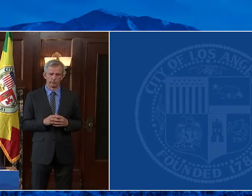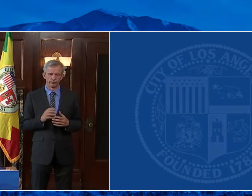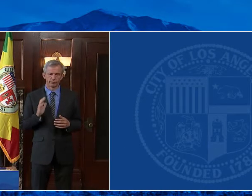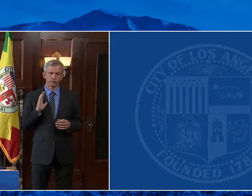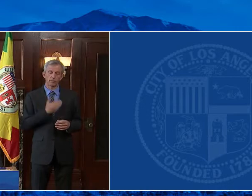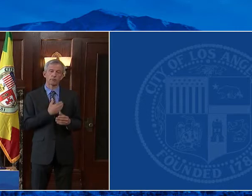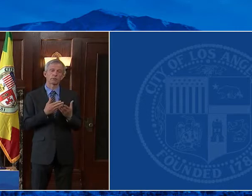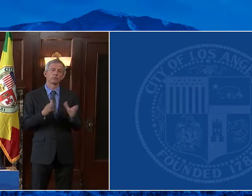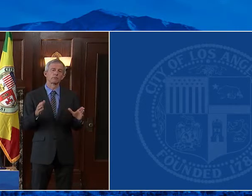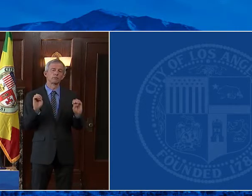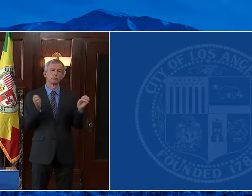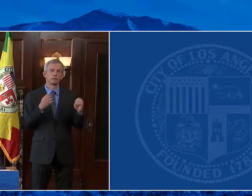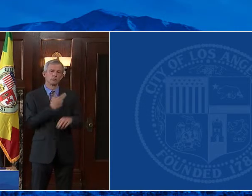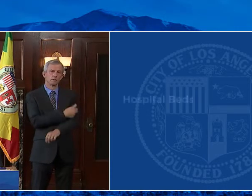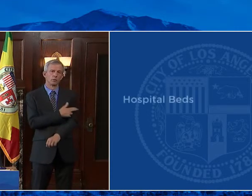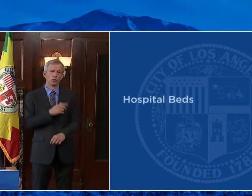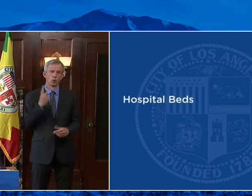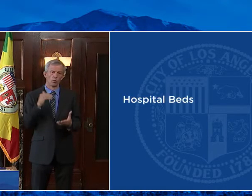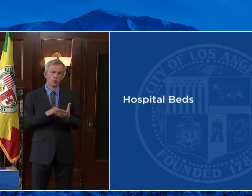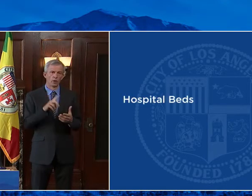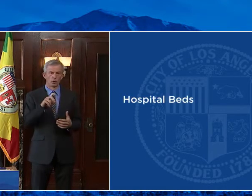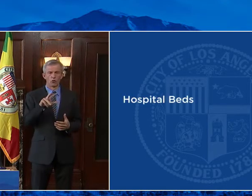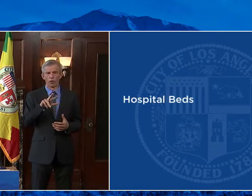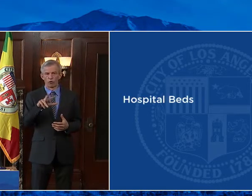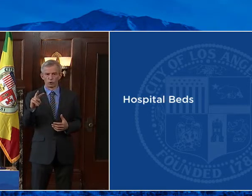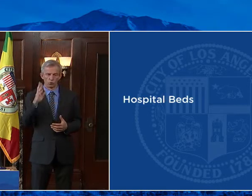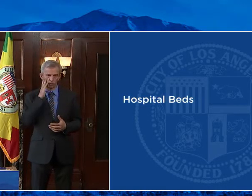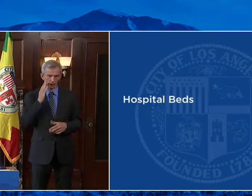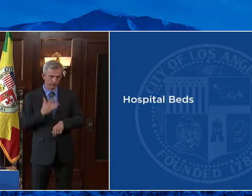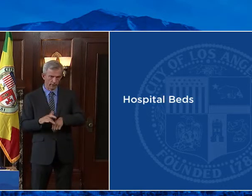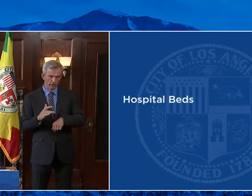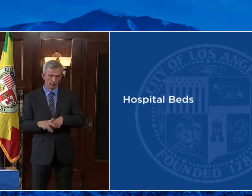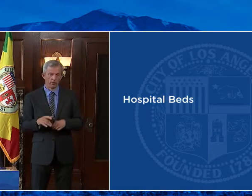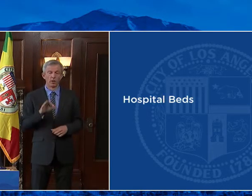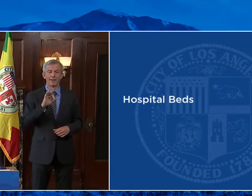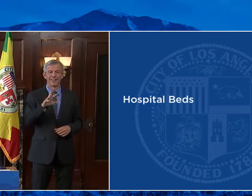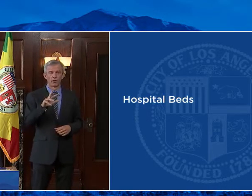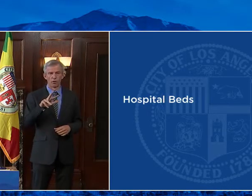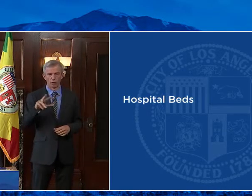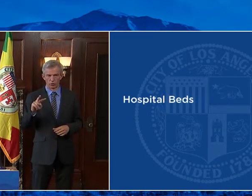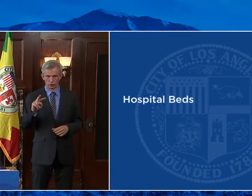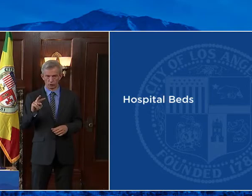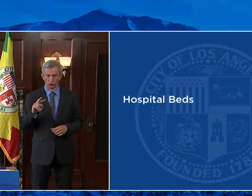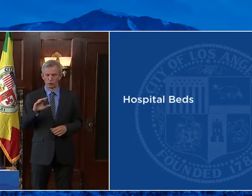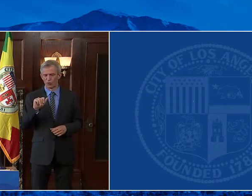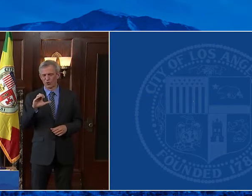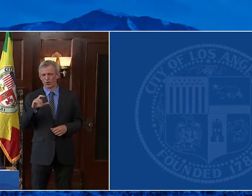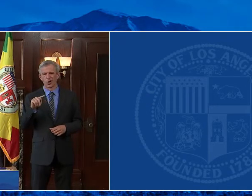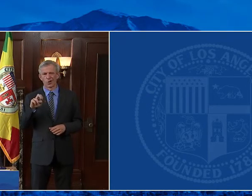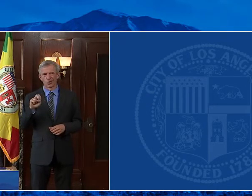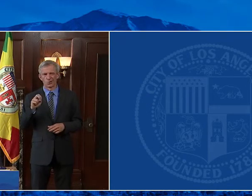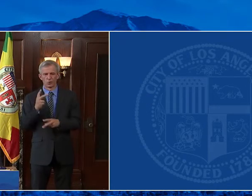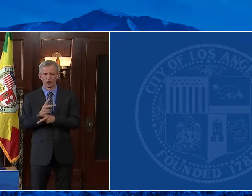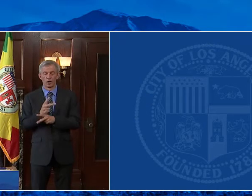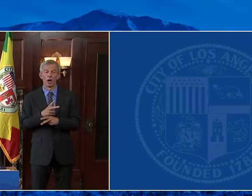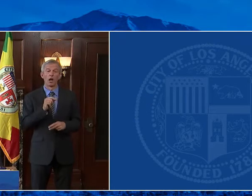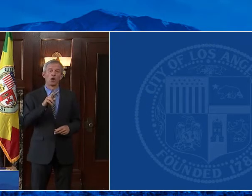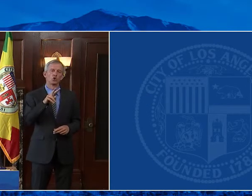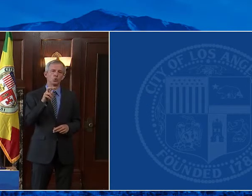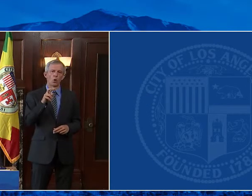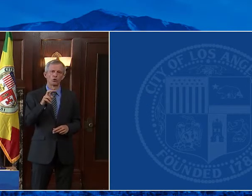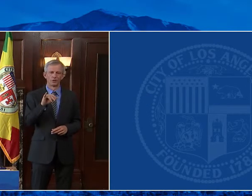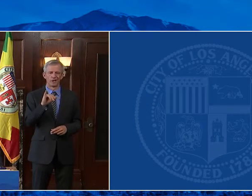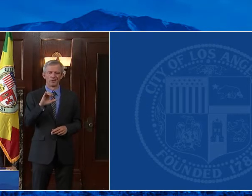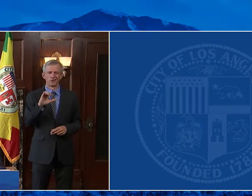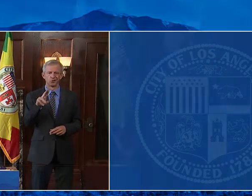general emergency hospitals, where 1,132 beds are available, 932 of them in acute care, and 200 ICU